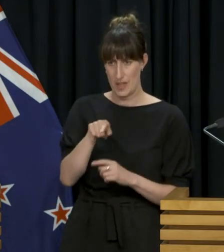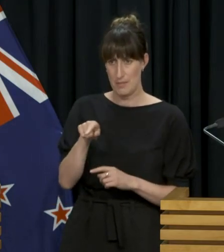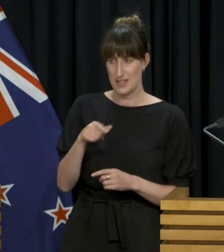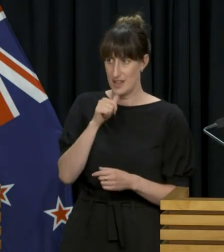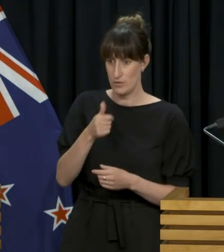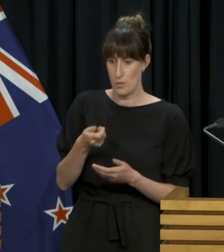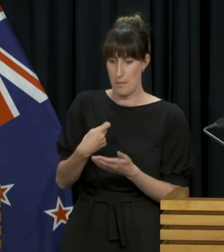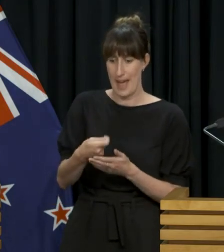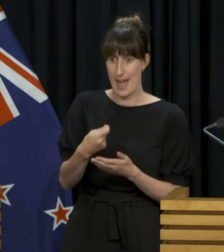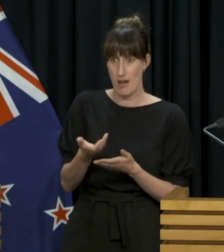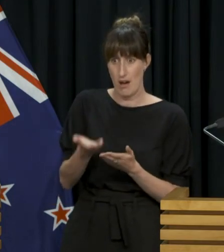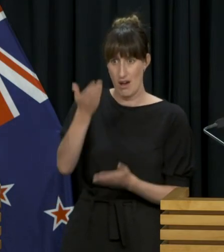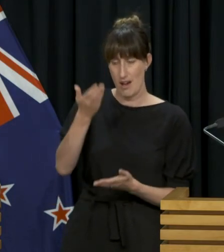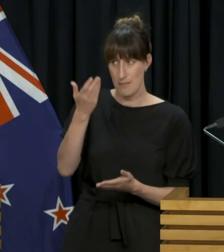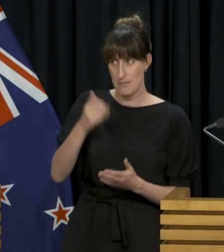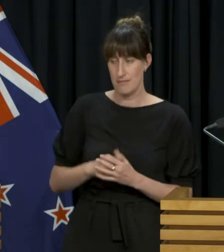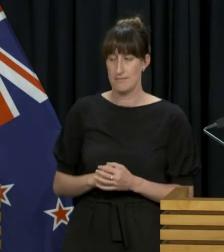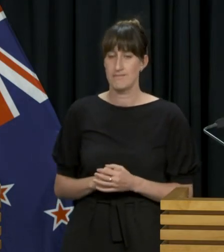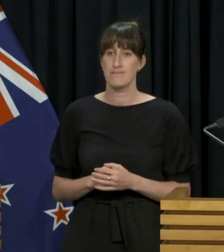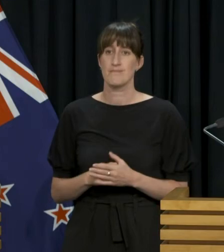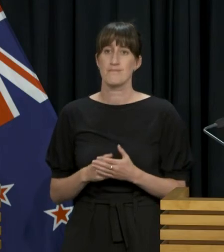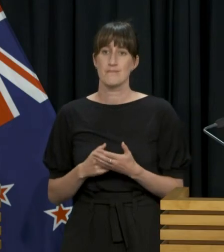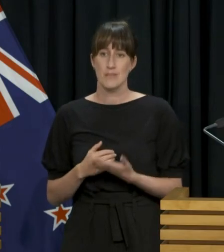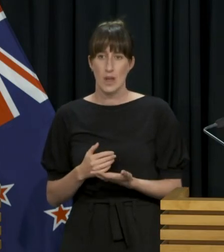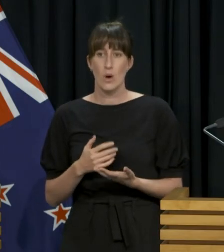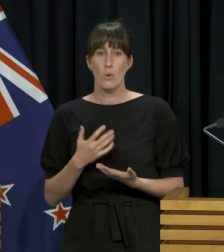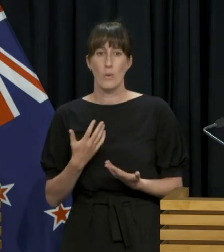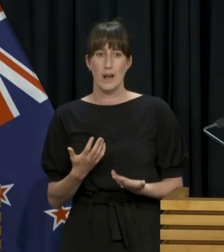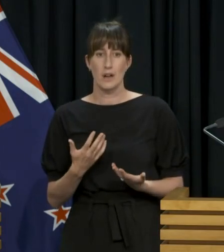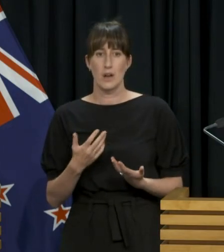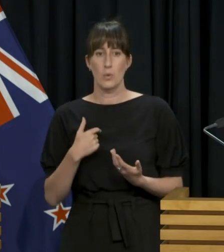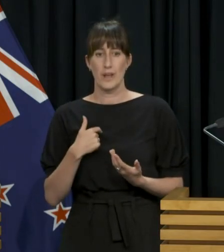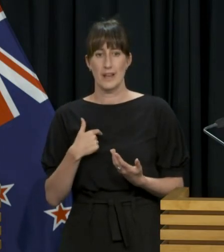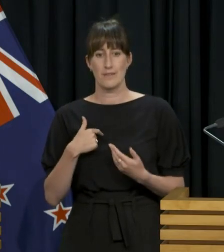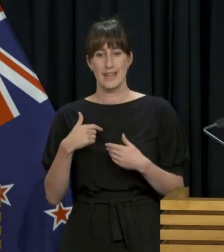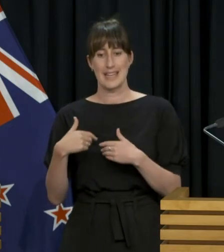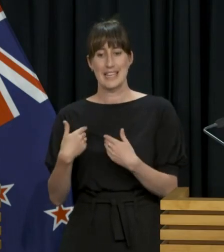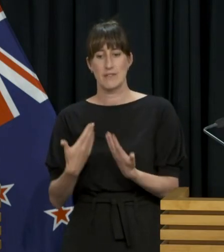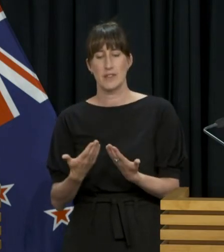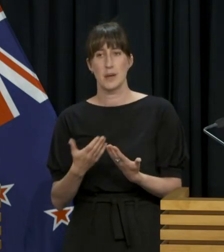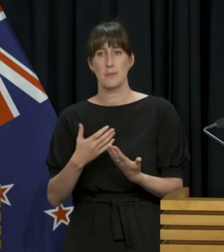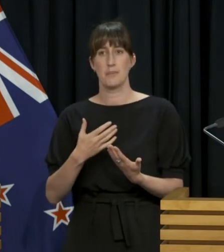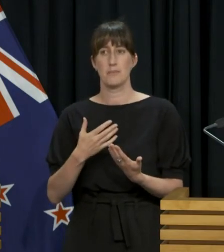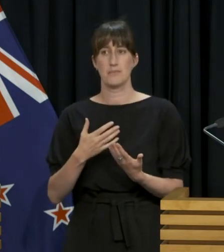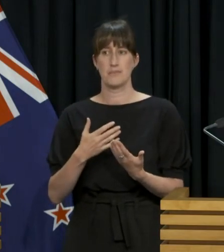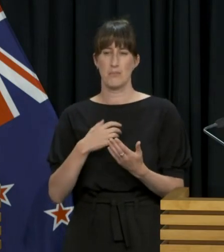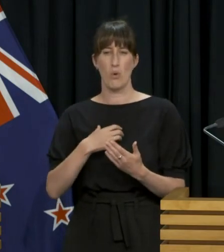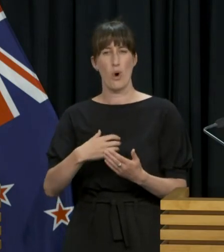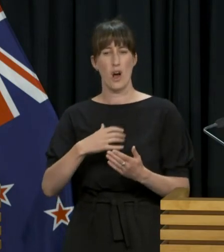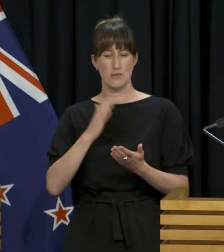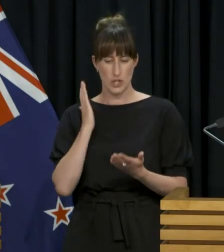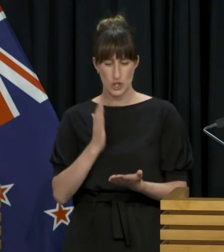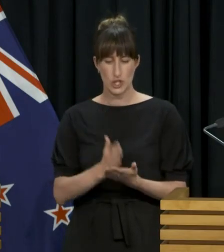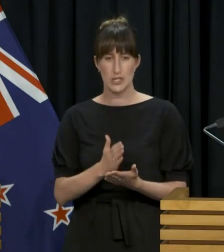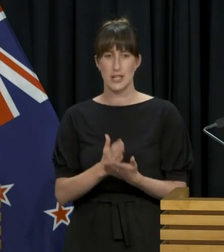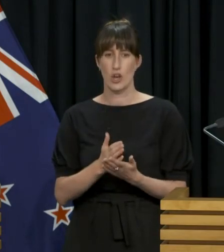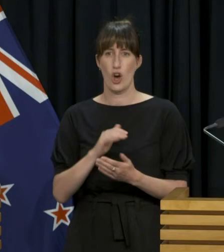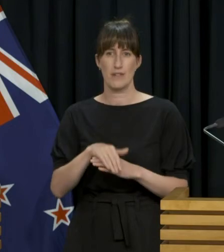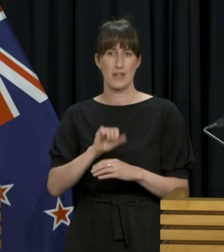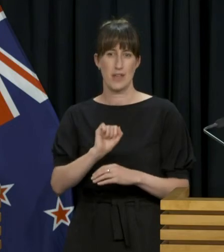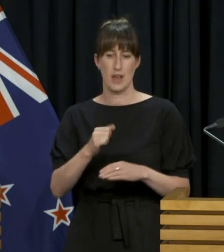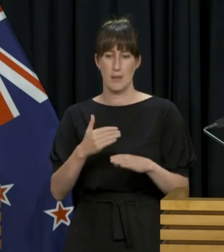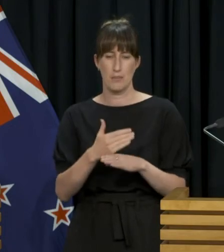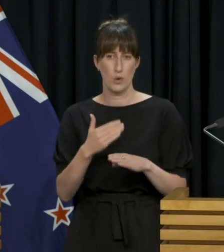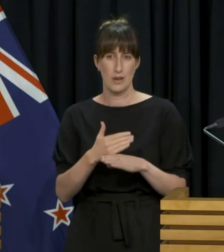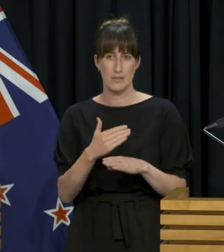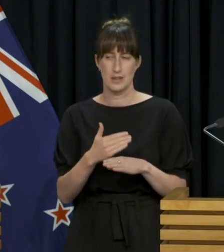has created some discussion, is regularise their employment and give them more employment certainty. So when our response